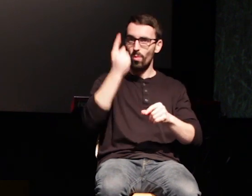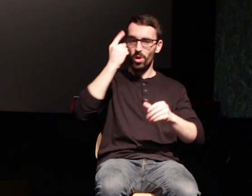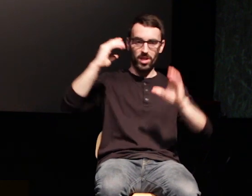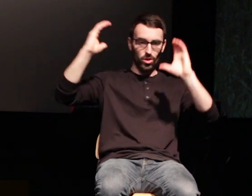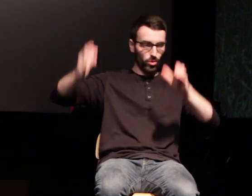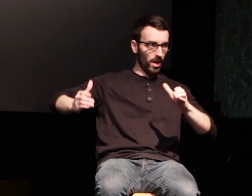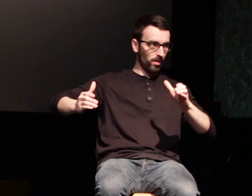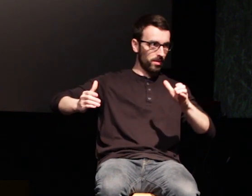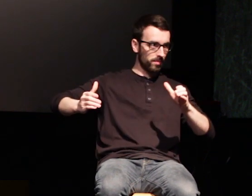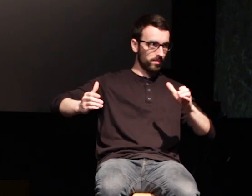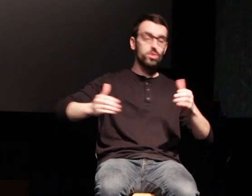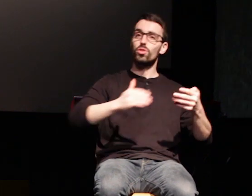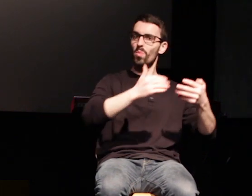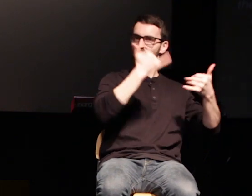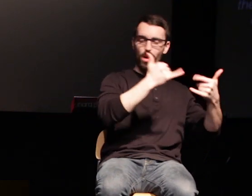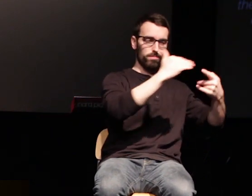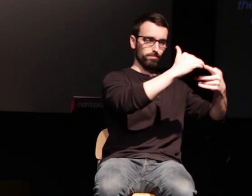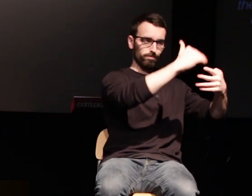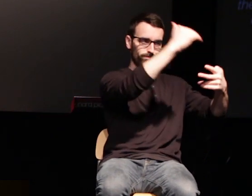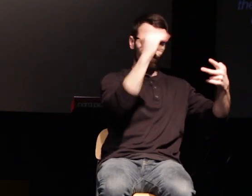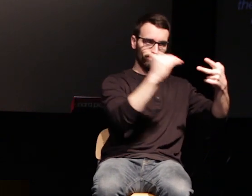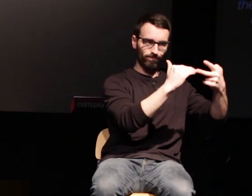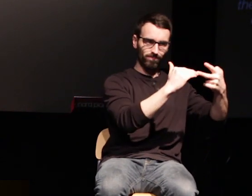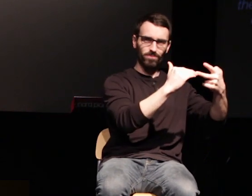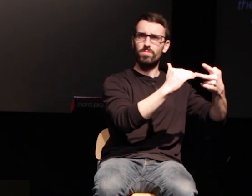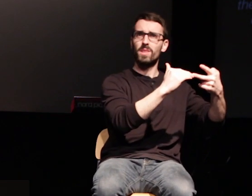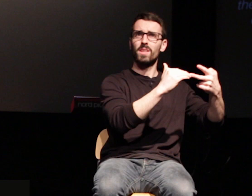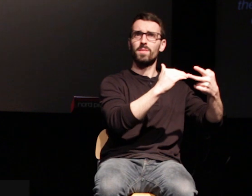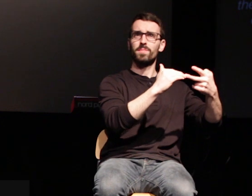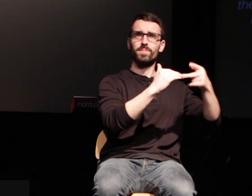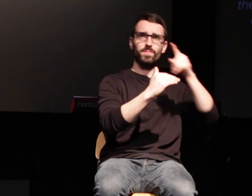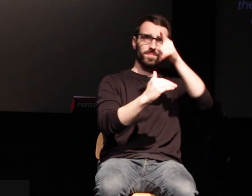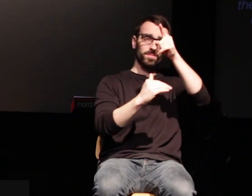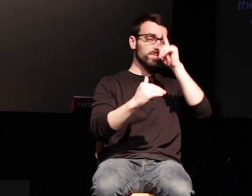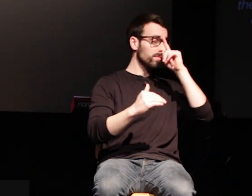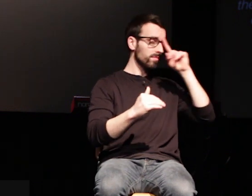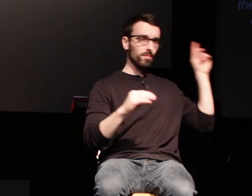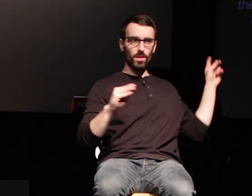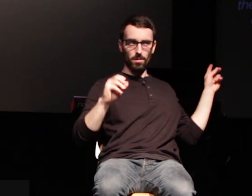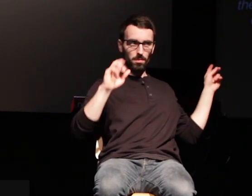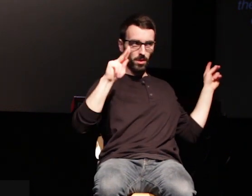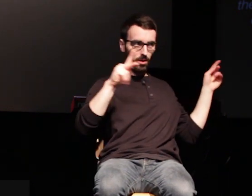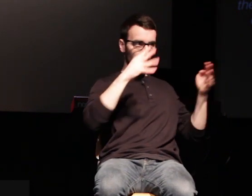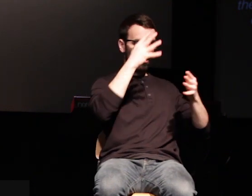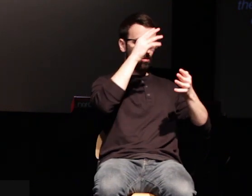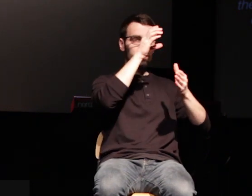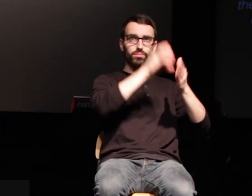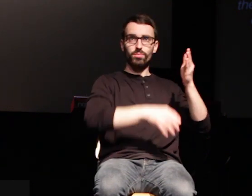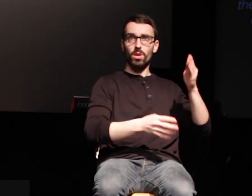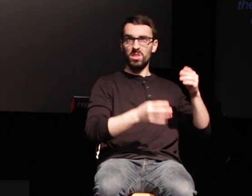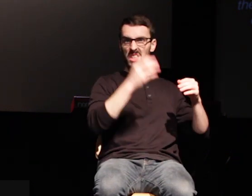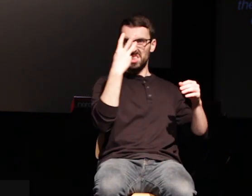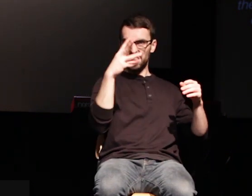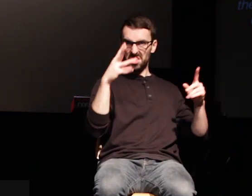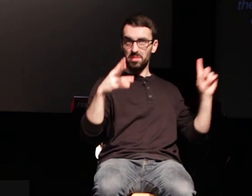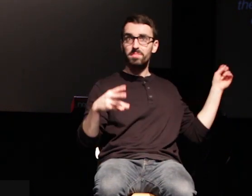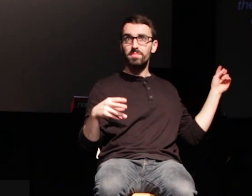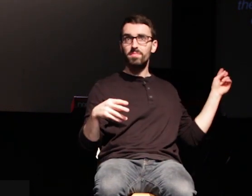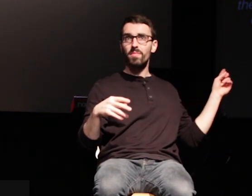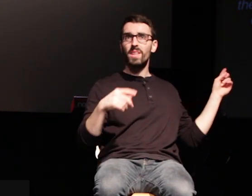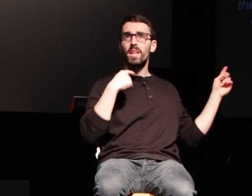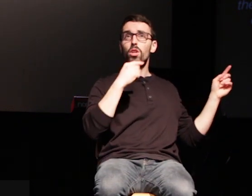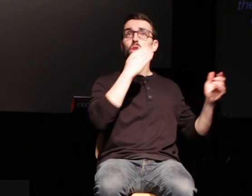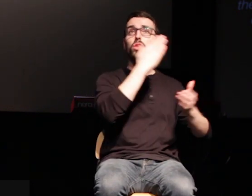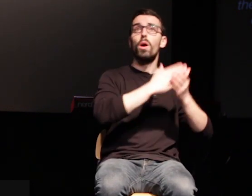one of them. Let's keep reading. Let's go on to the second one here. Second one's Mark 4, verse 16. Others, like seeds sown on rocky places, hear the word and at